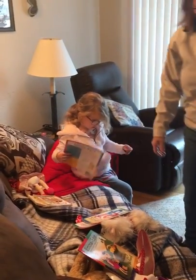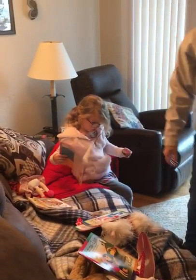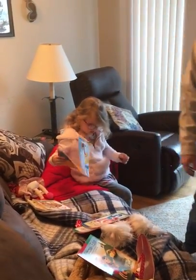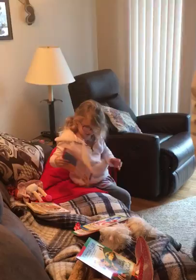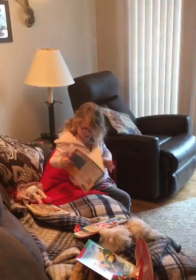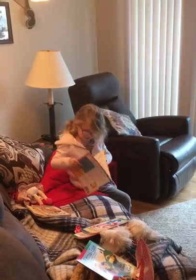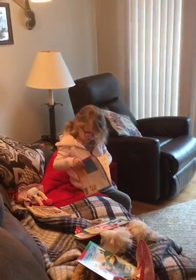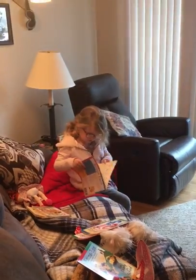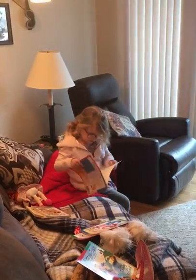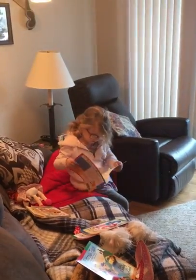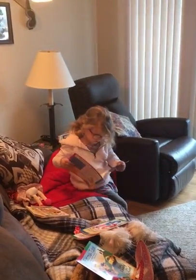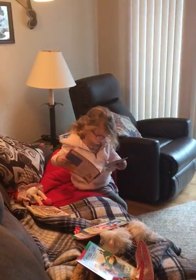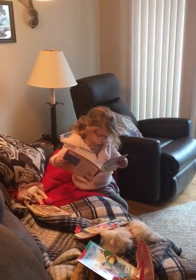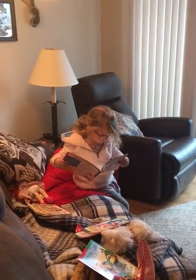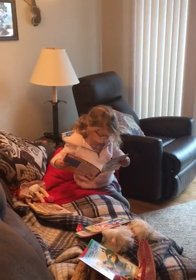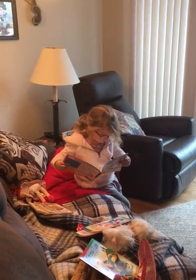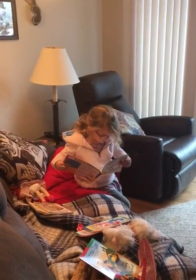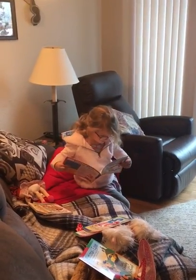Yeah. Isn't that cool?